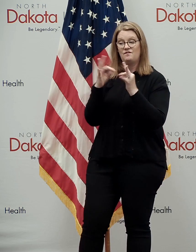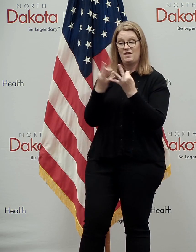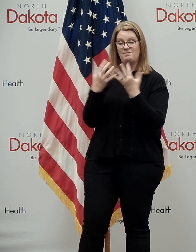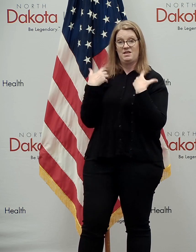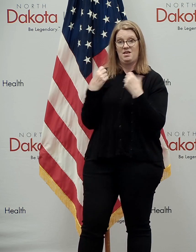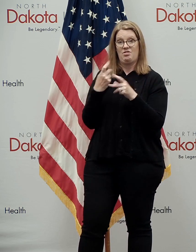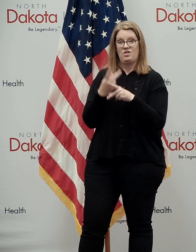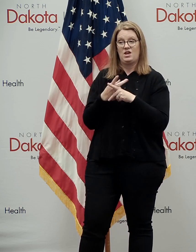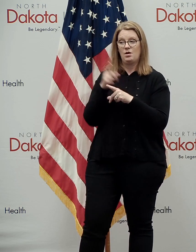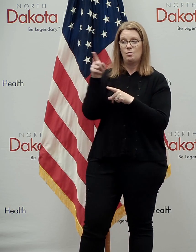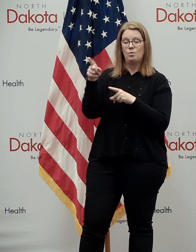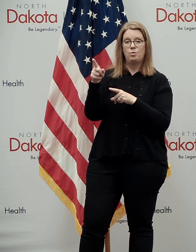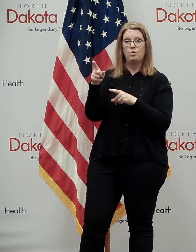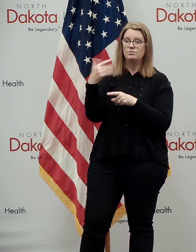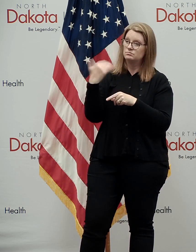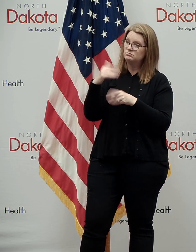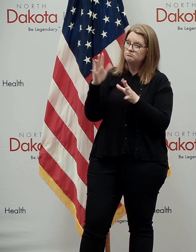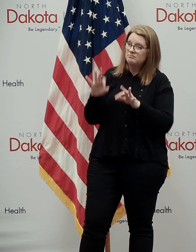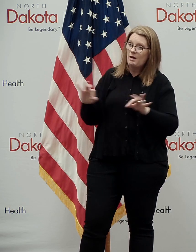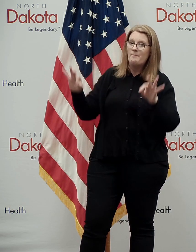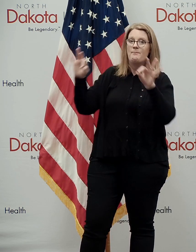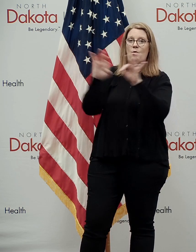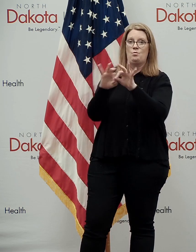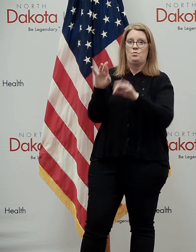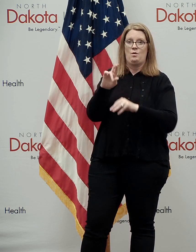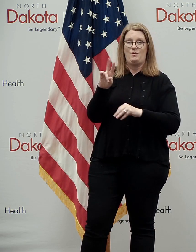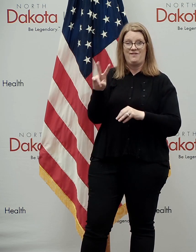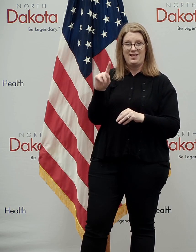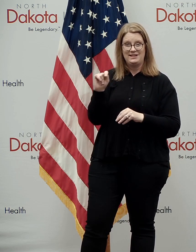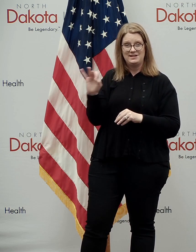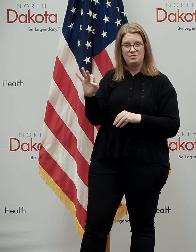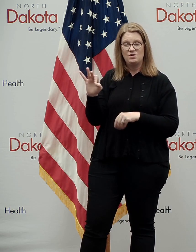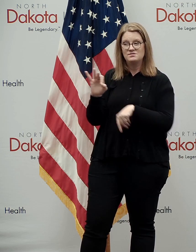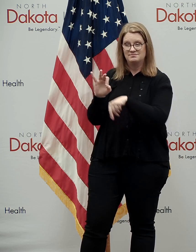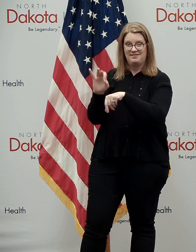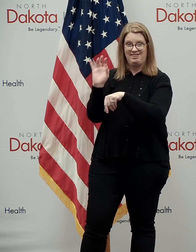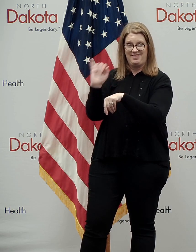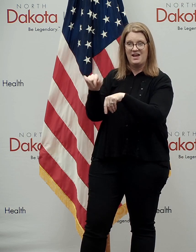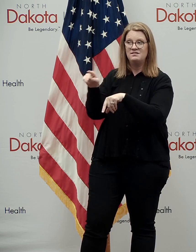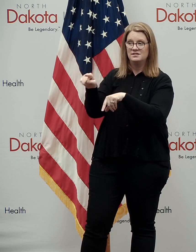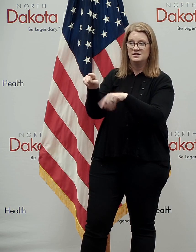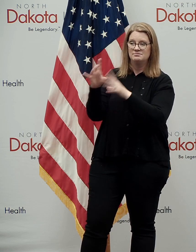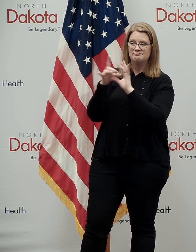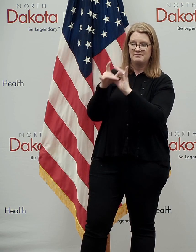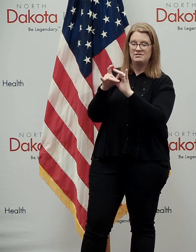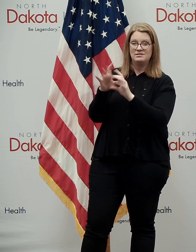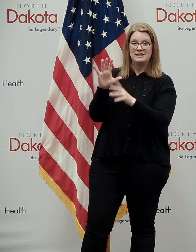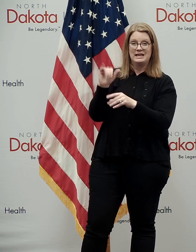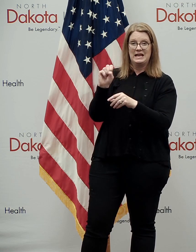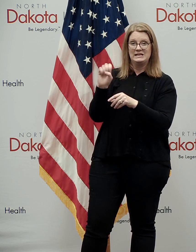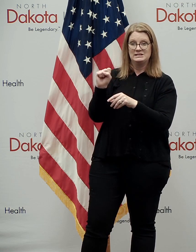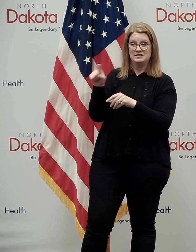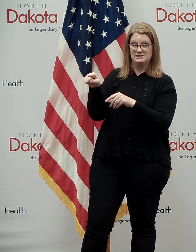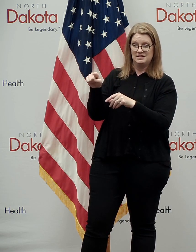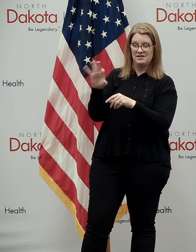integral part of the Red River Valley Task Force in their response to the cases seen in the Fargo-Moorhead area, with a particular